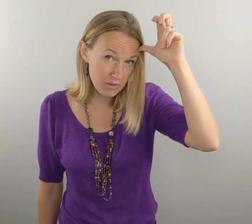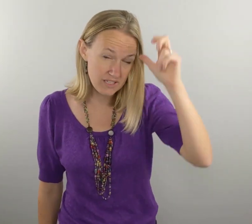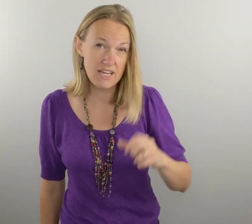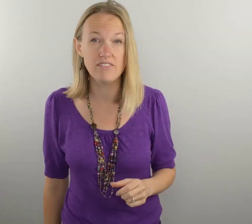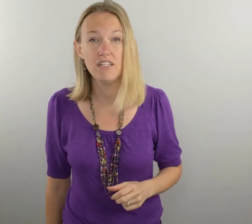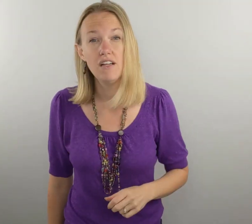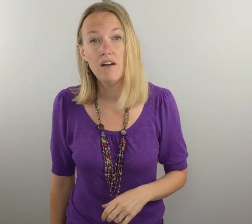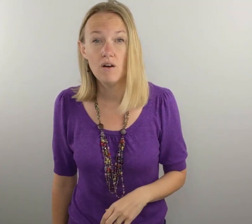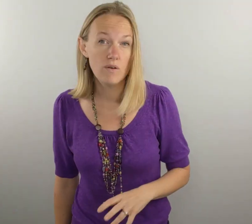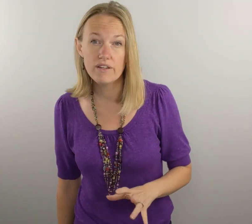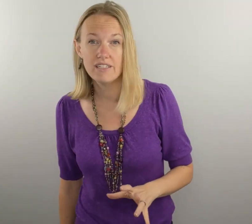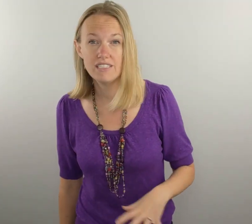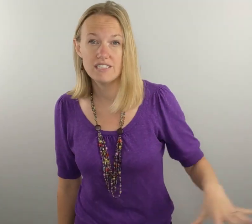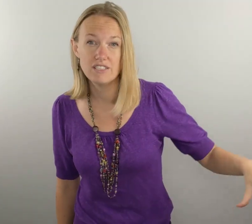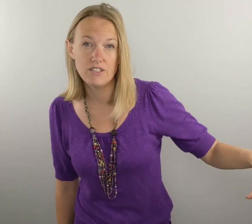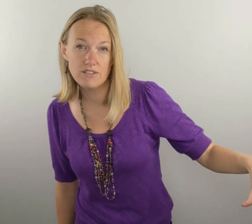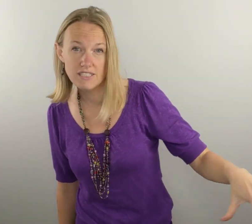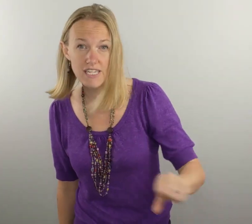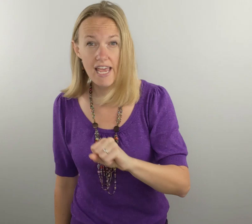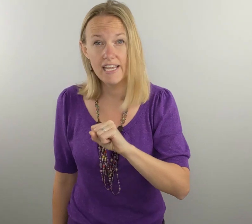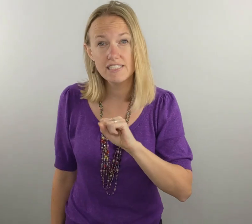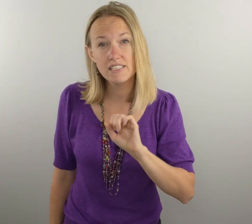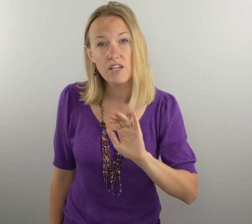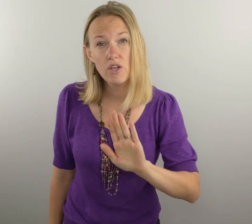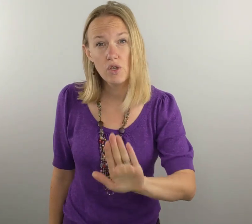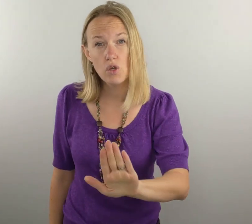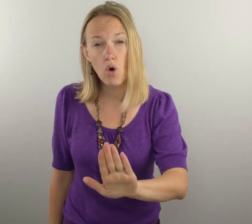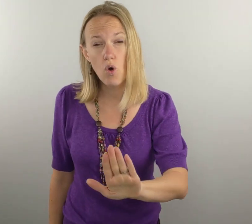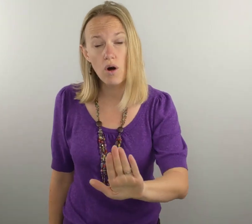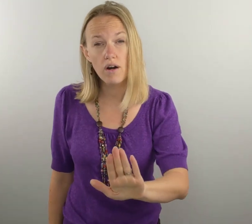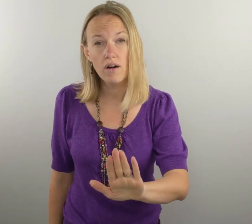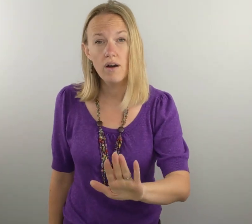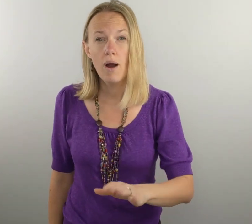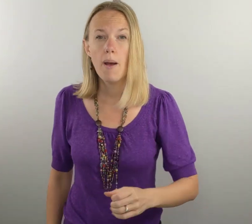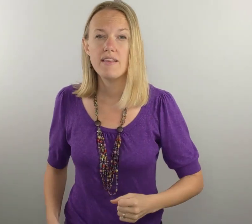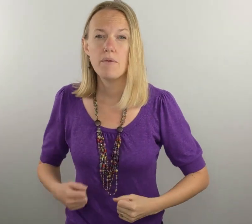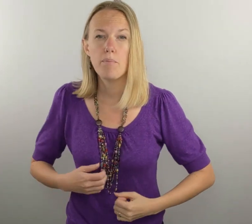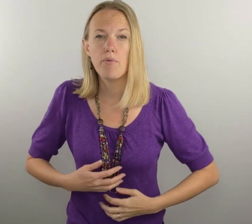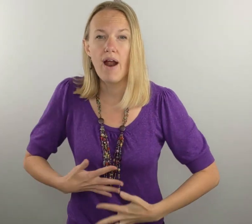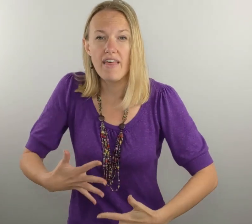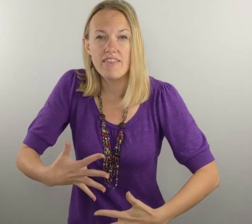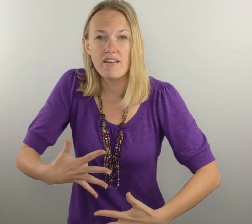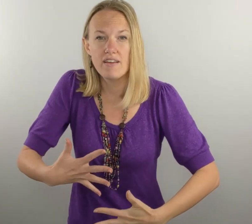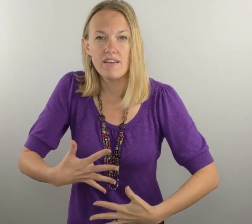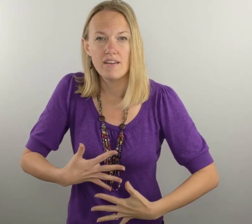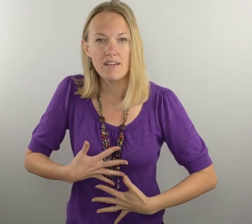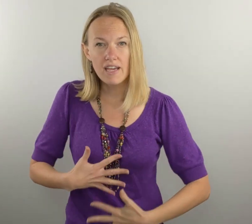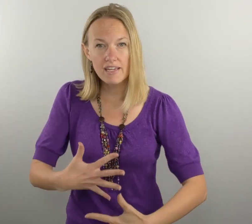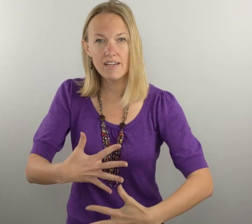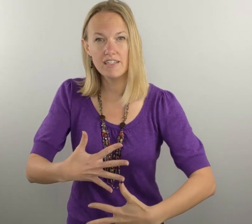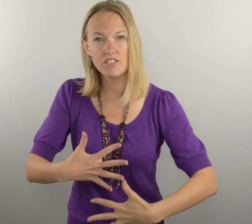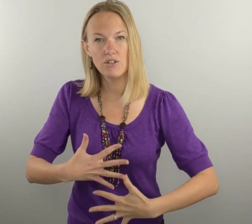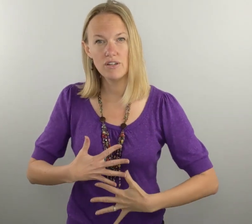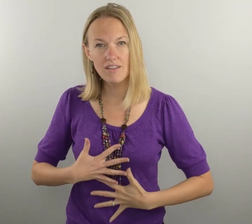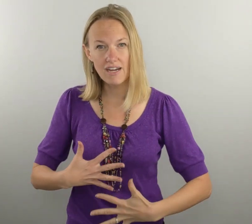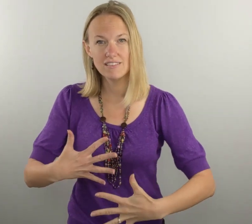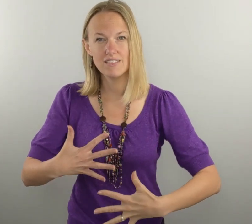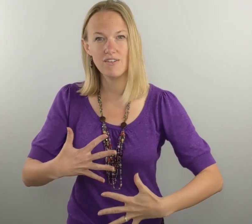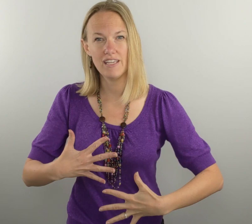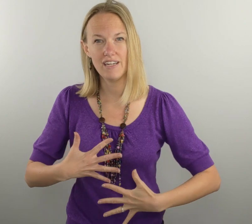the devil, or you can just do takes your, and then breath. Okay, kind of show your lungs going in and